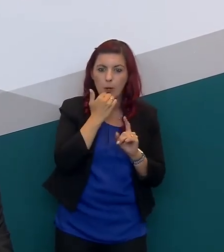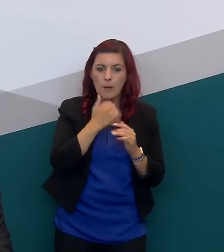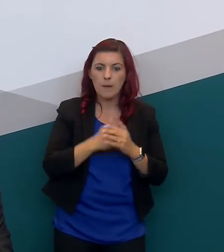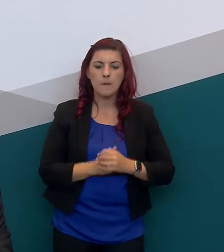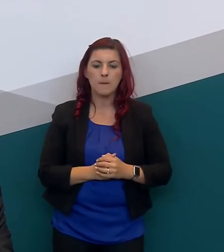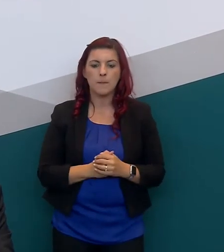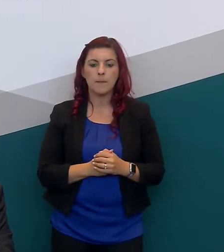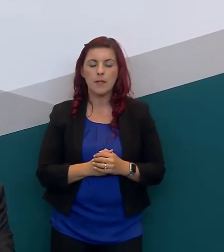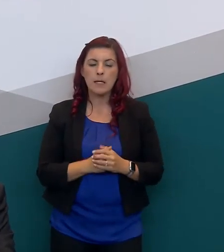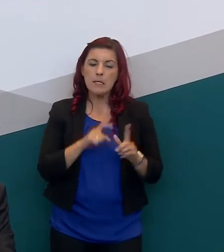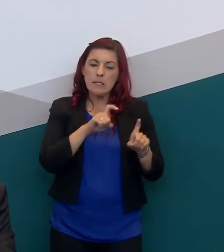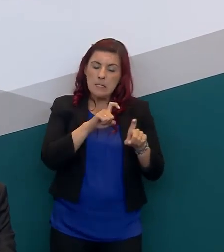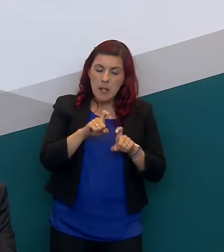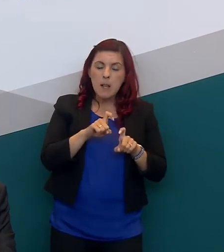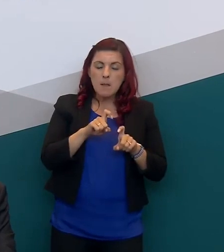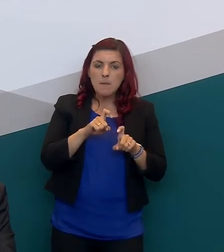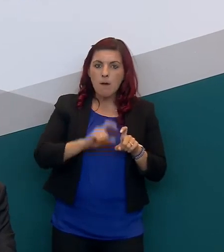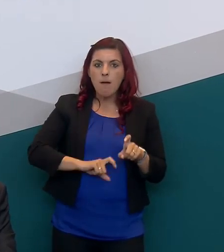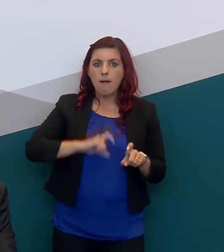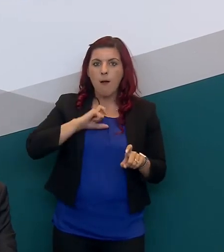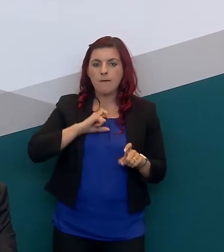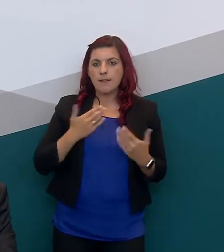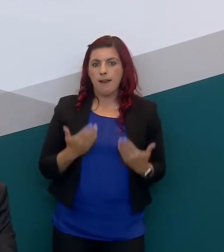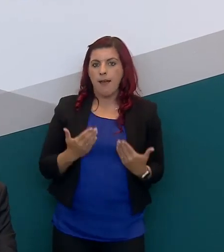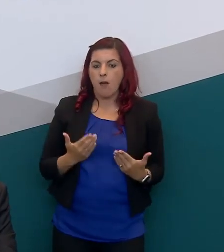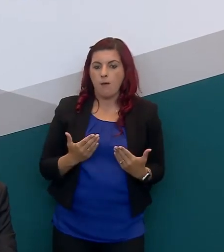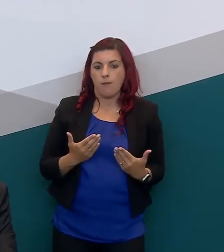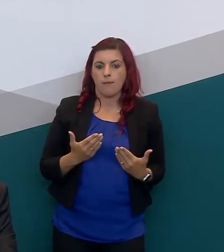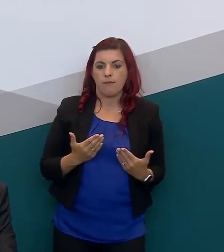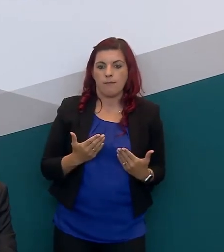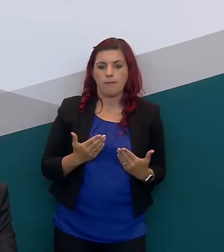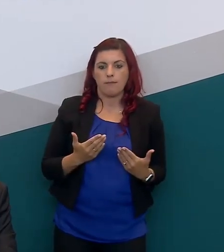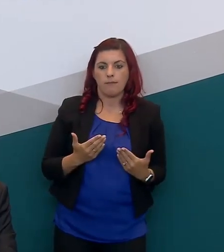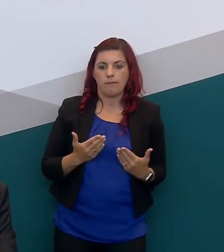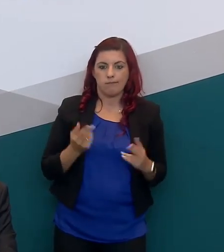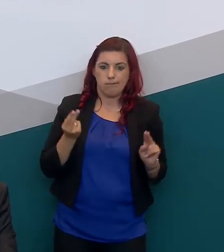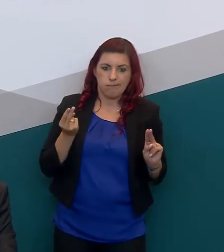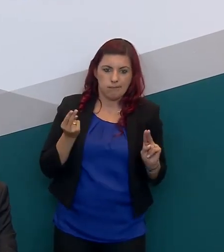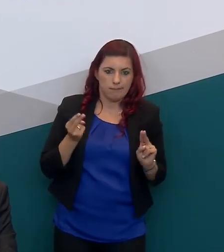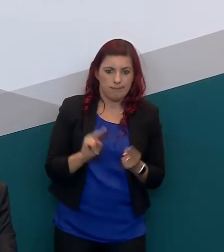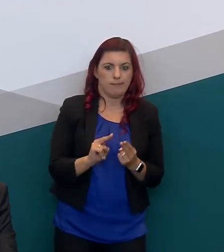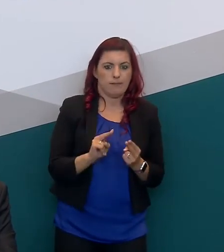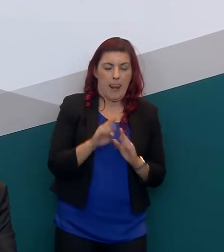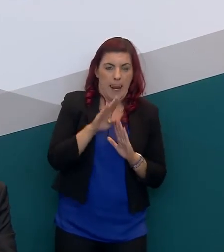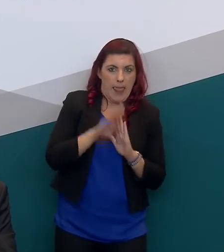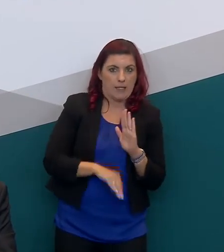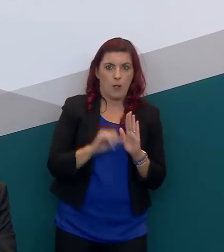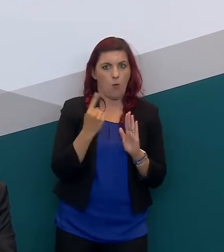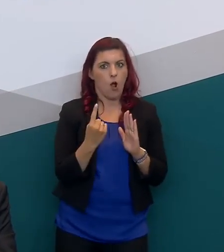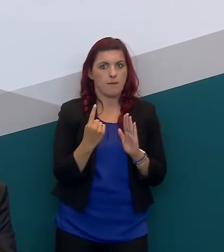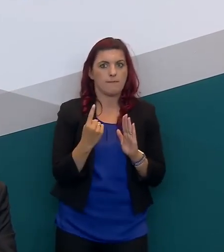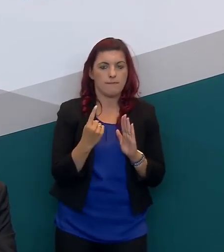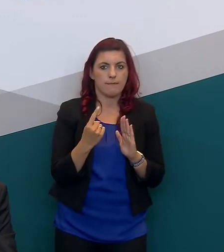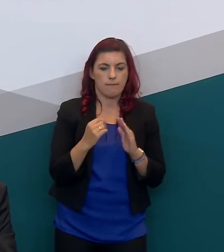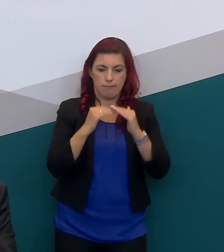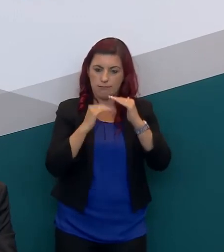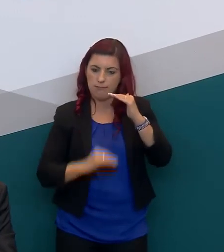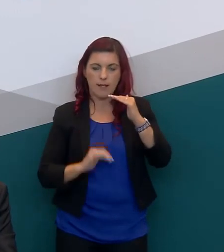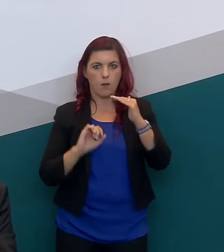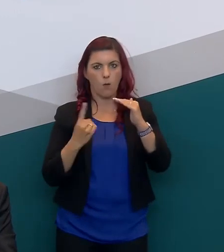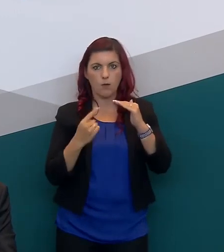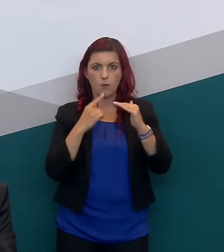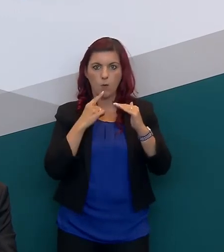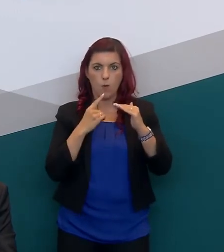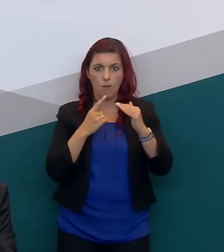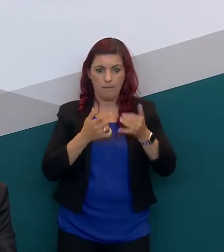We still are confident that it is significantly below 1. So the measures that people have taken to